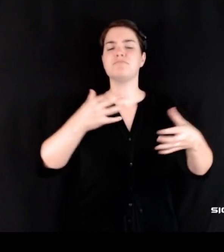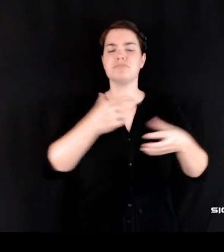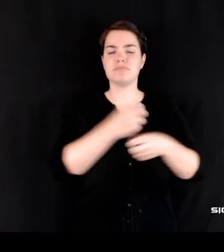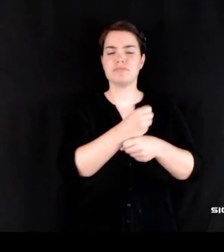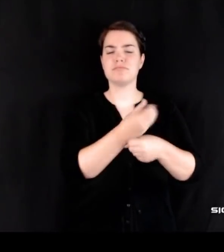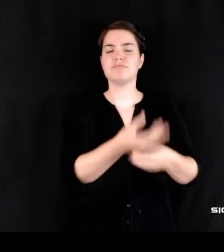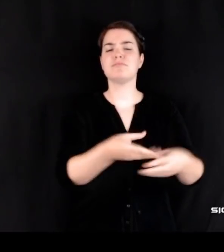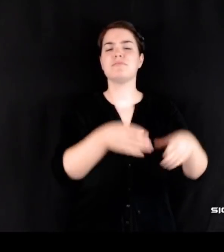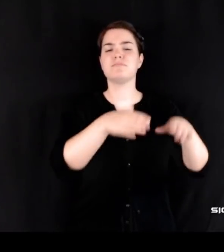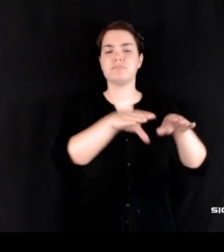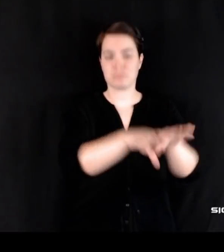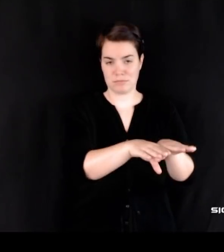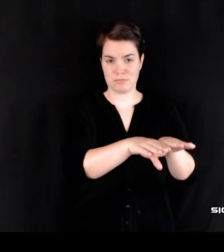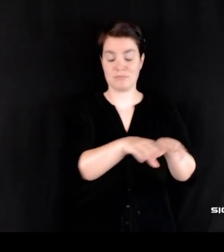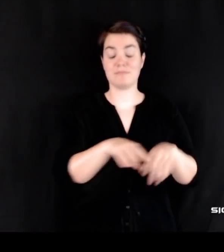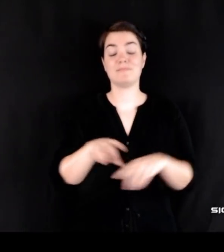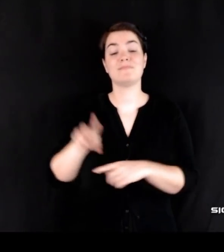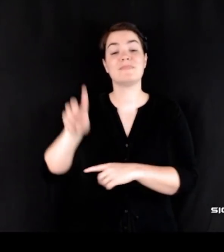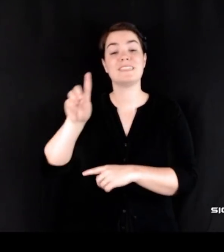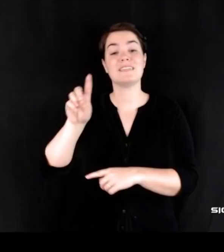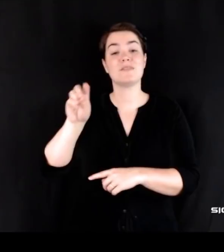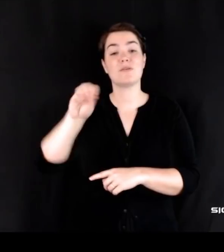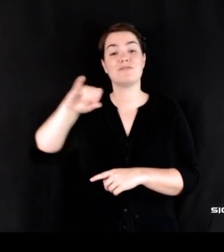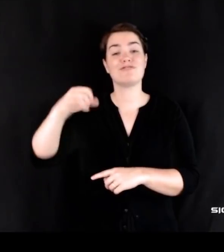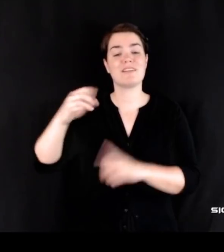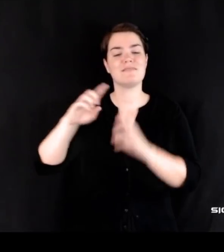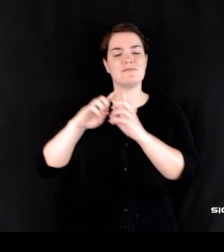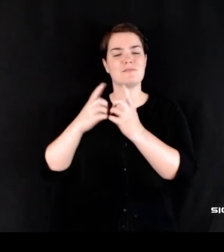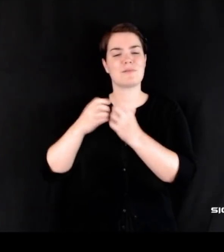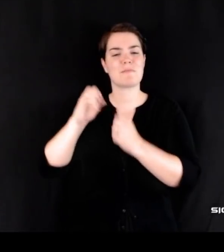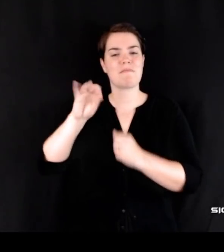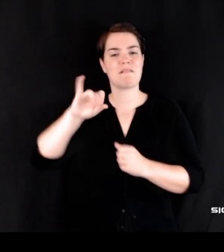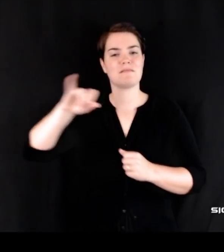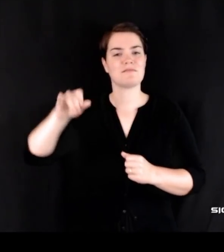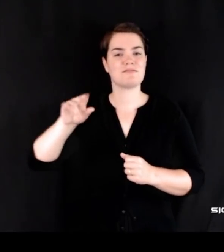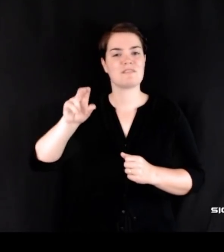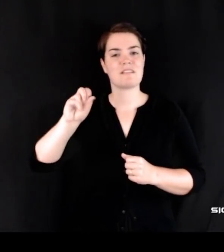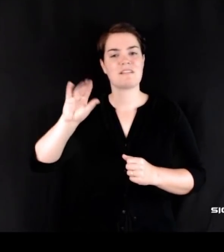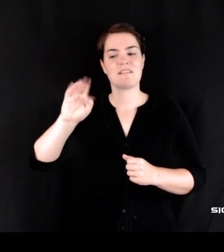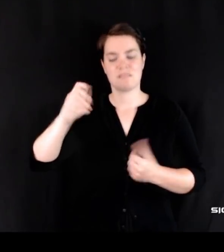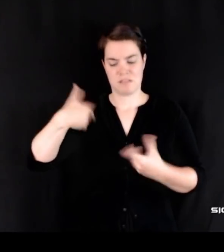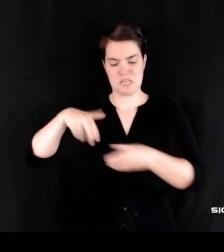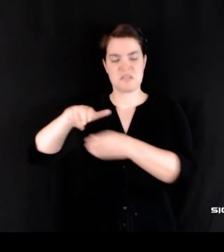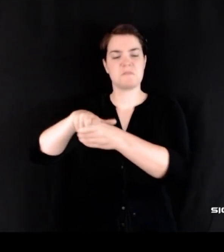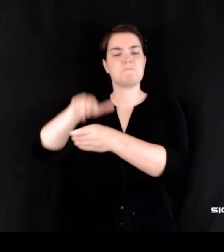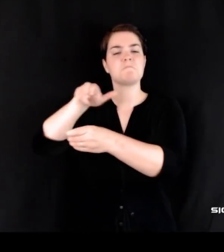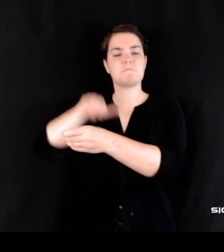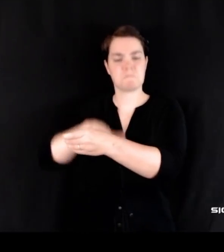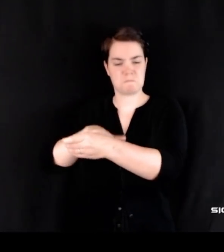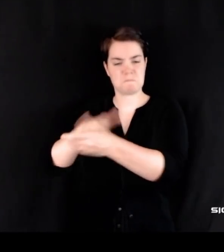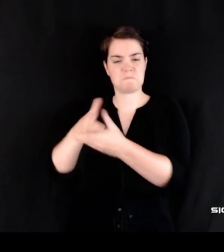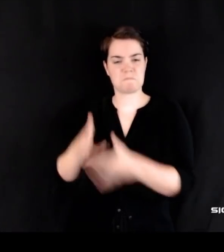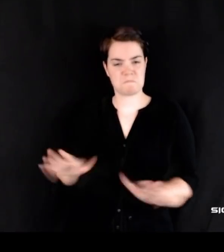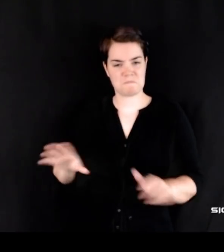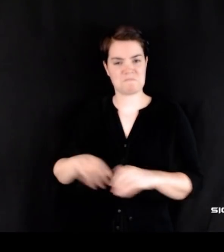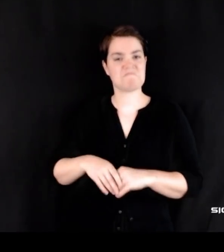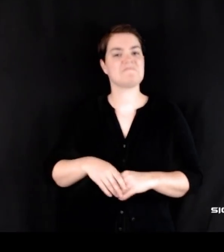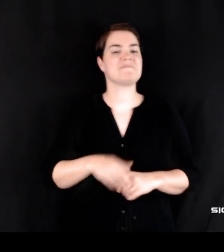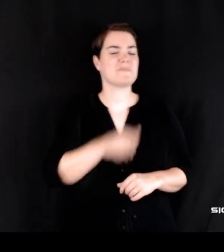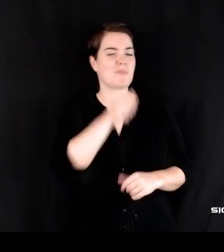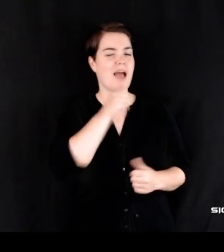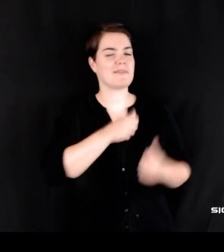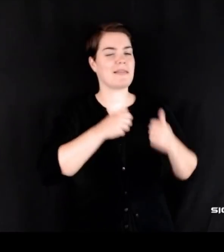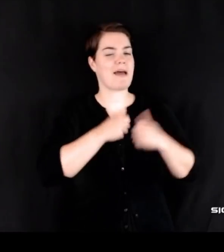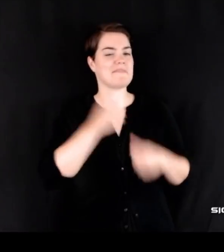I'm resigning from the Department of Justice to return to private life. I'll make a